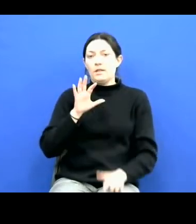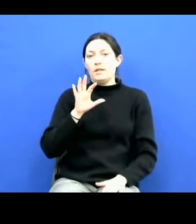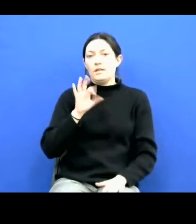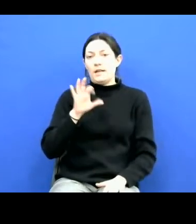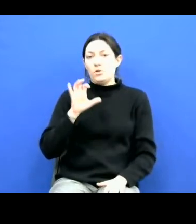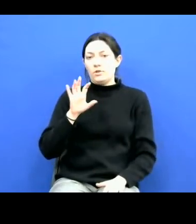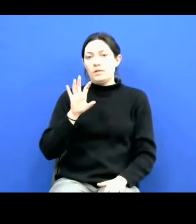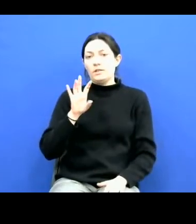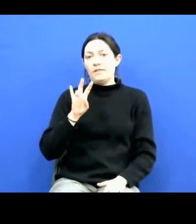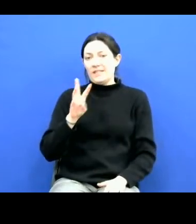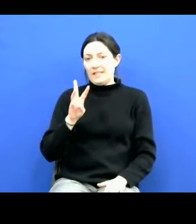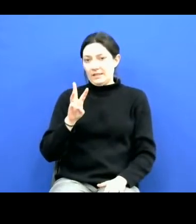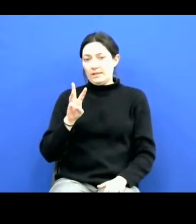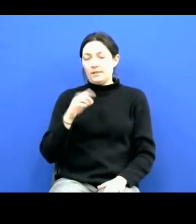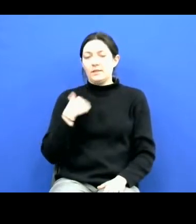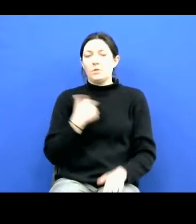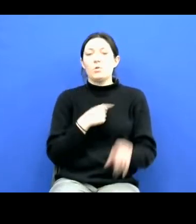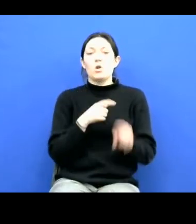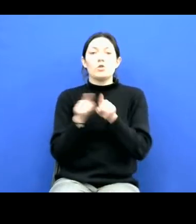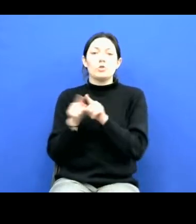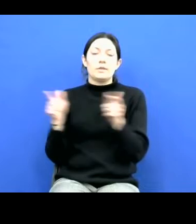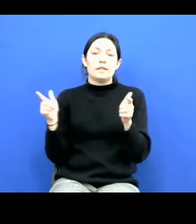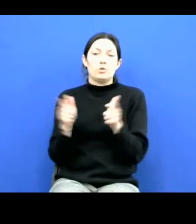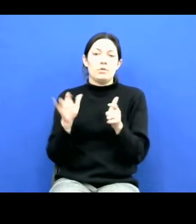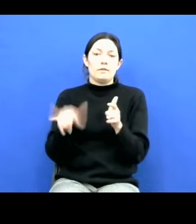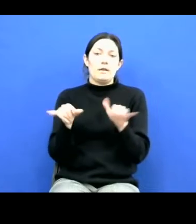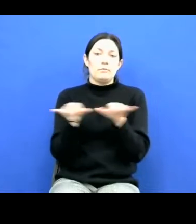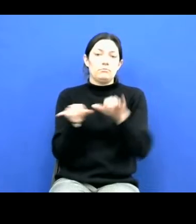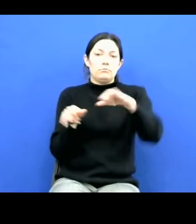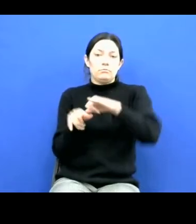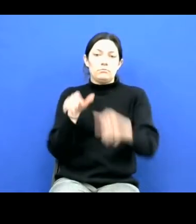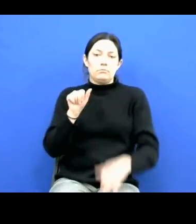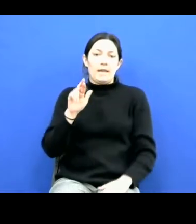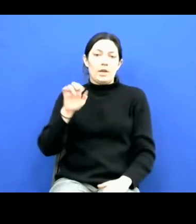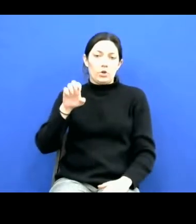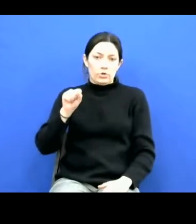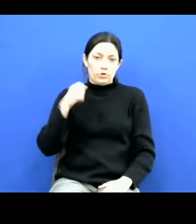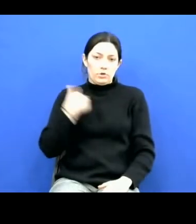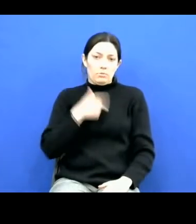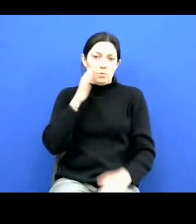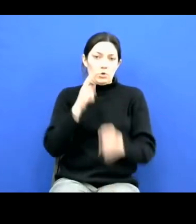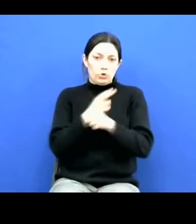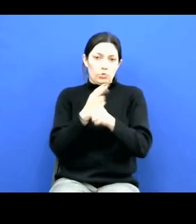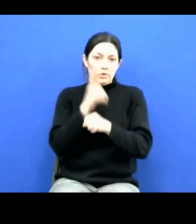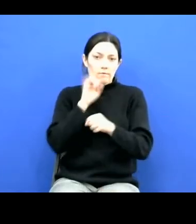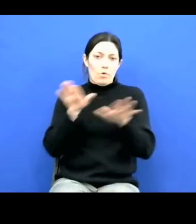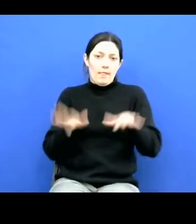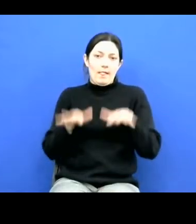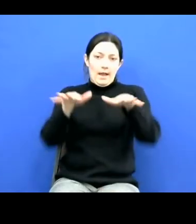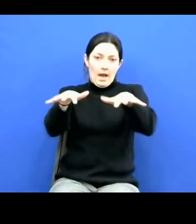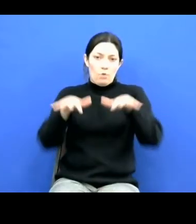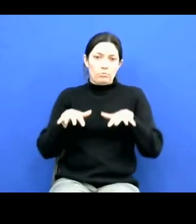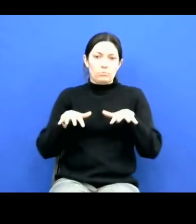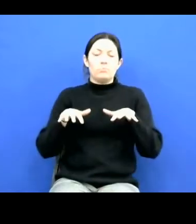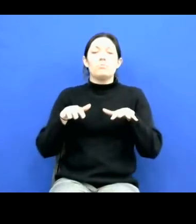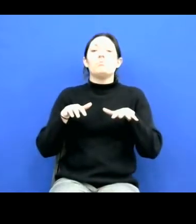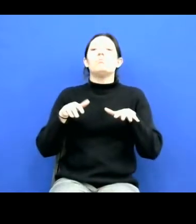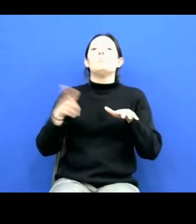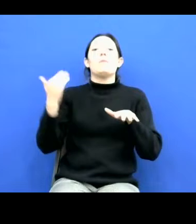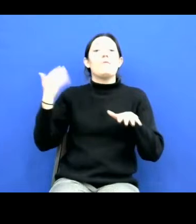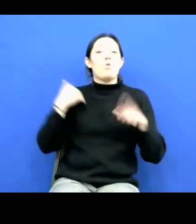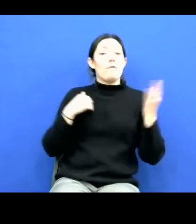5,976. We have also decreased the acreage that we will be using for our layout from 14.1